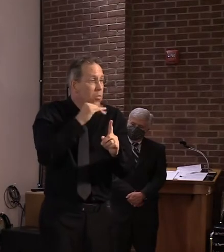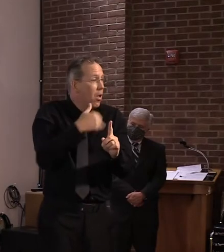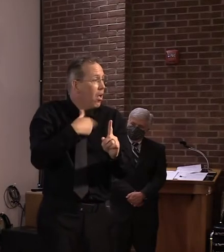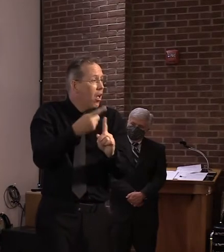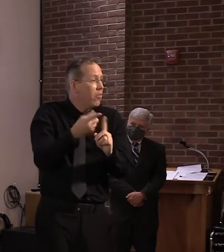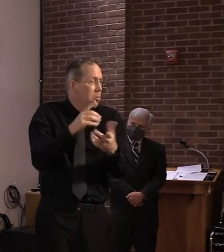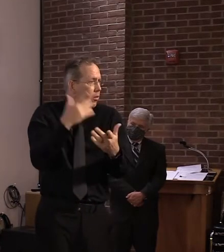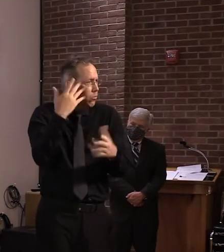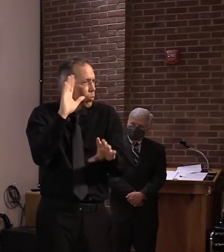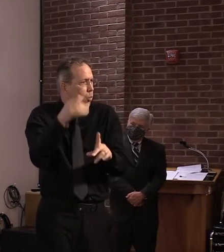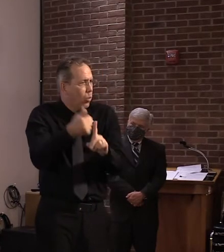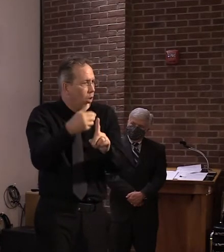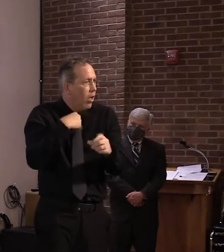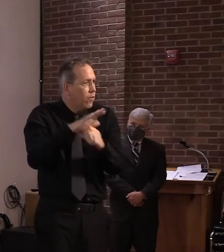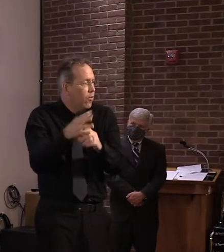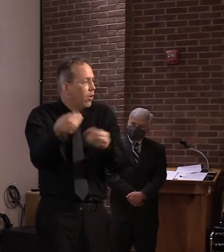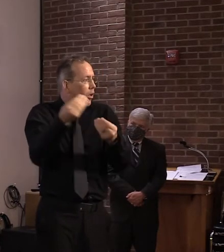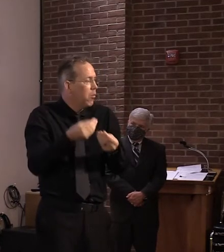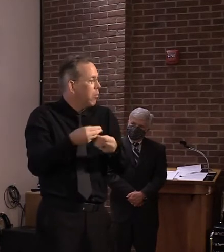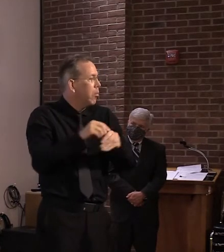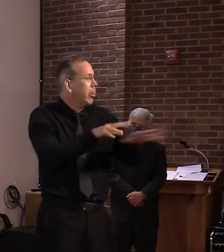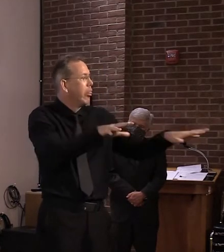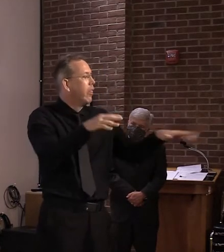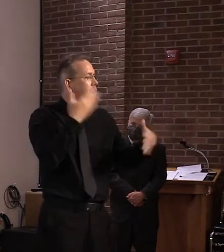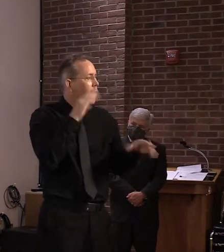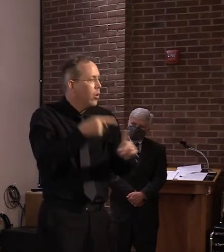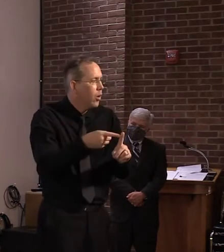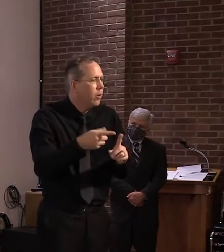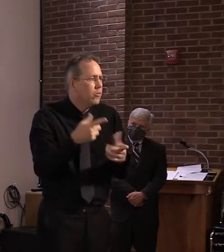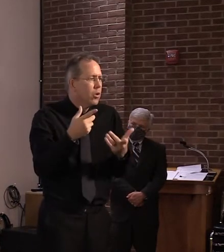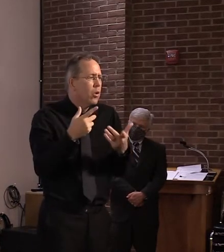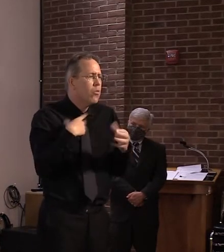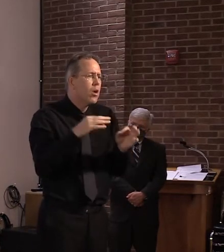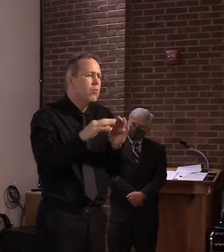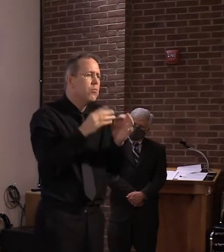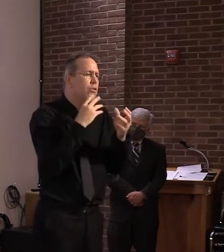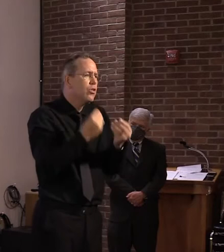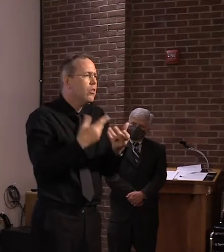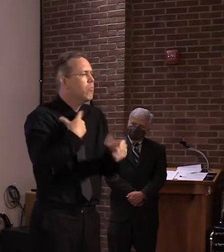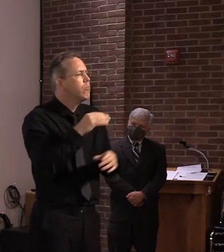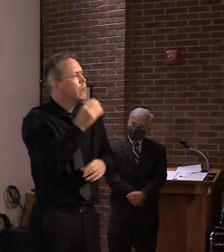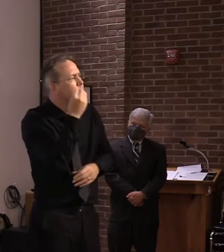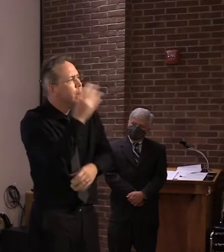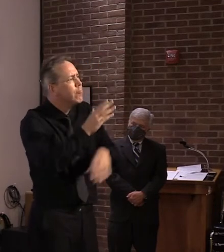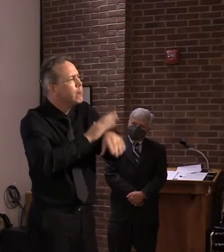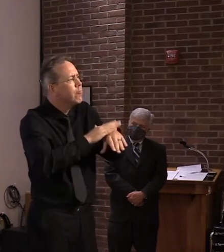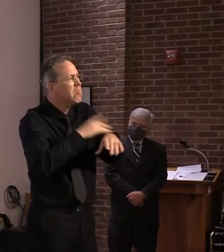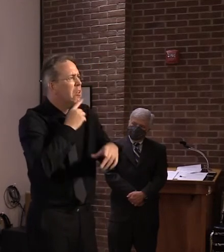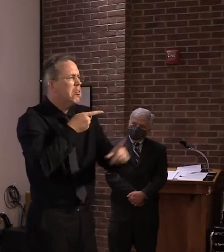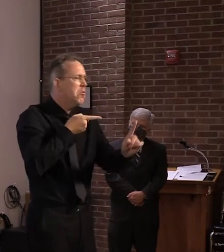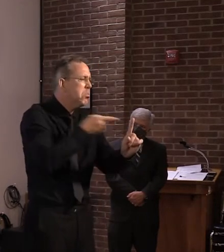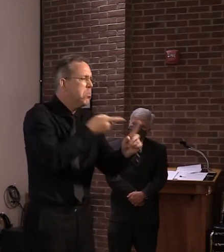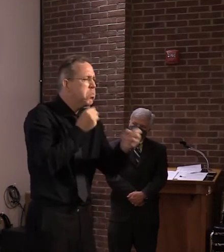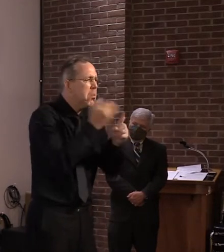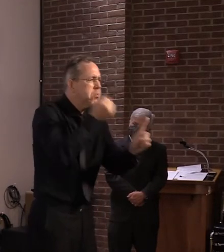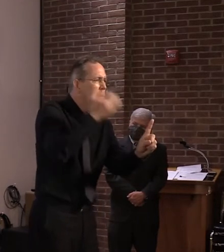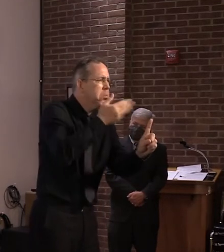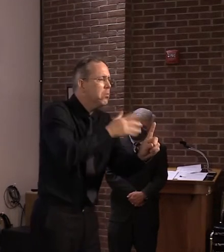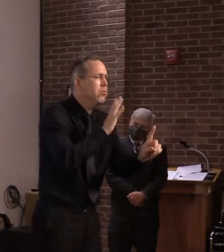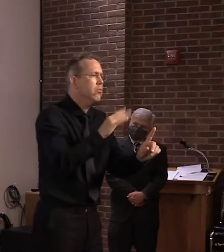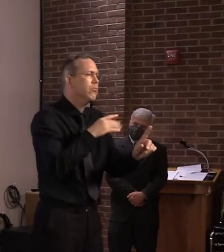So gentle conversations with one another can go a long way,